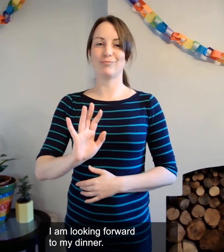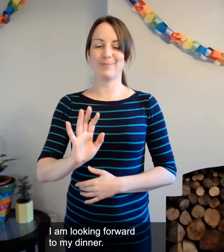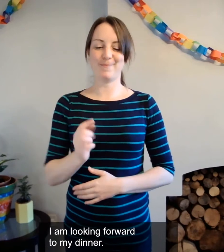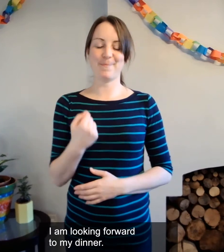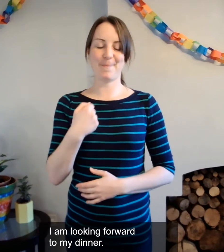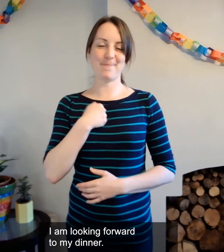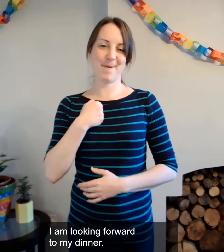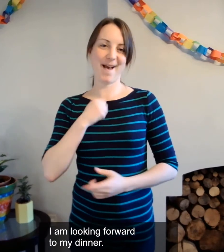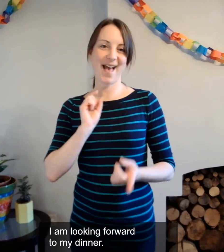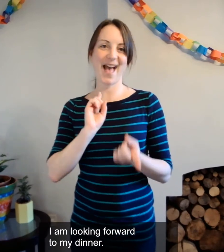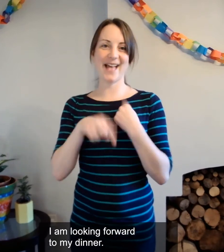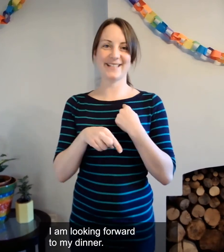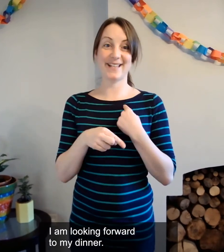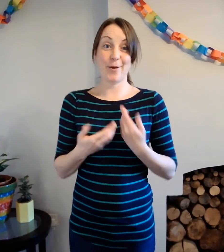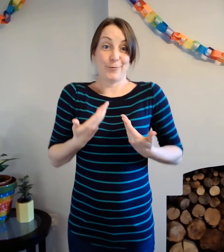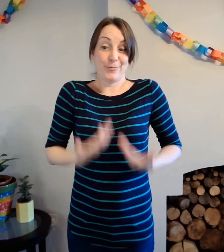to my dinner.